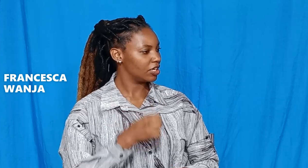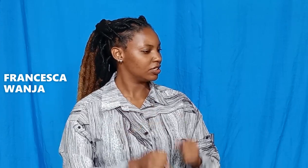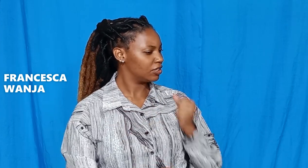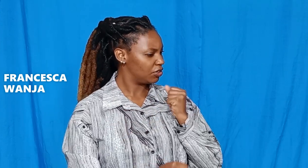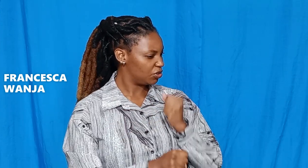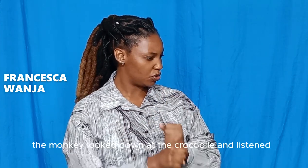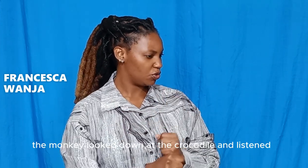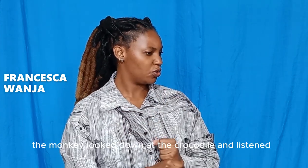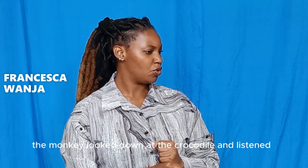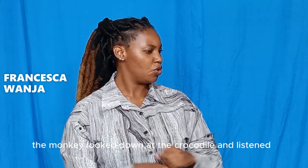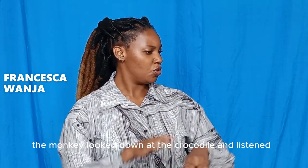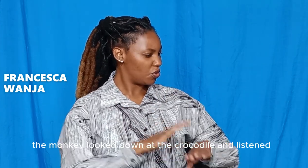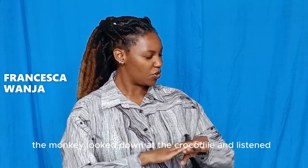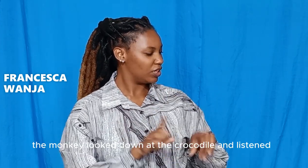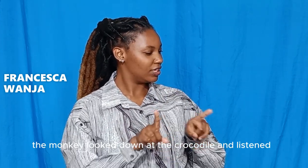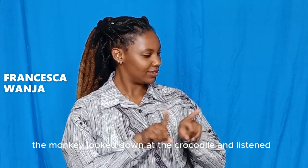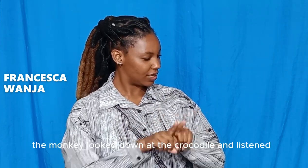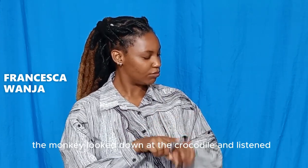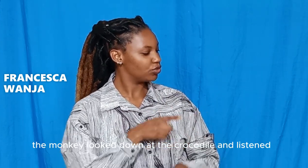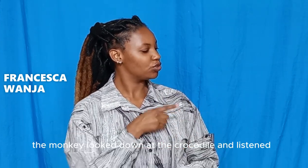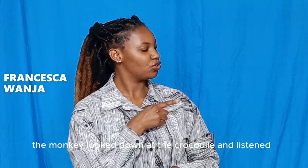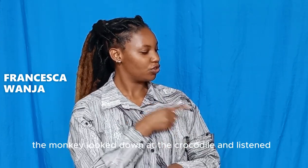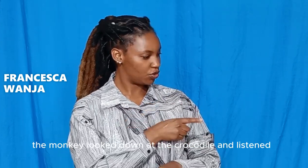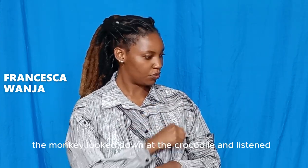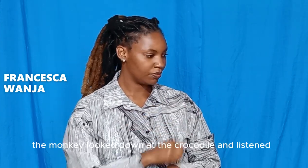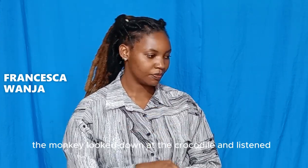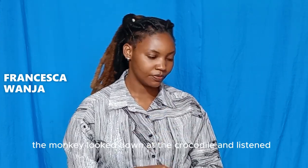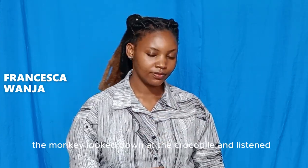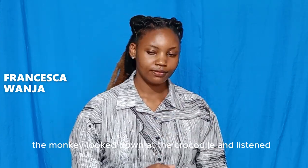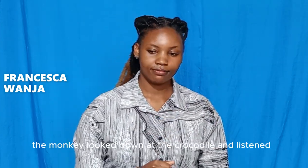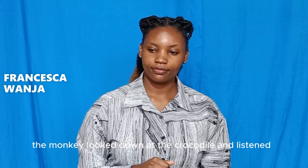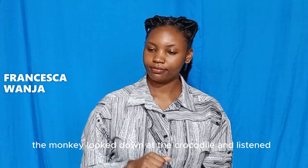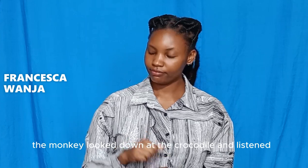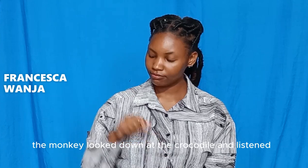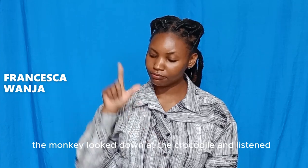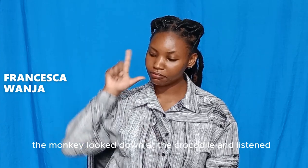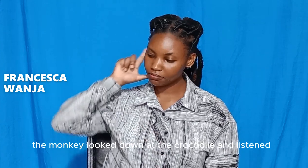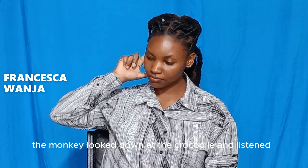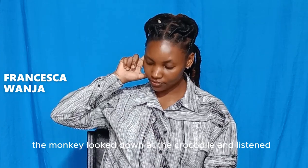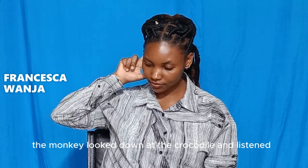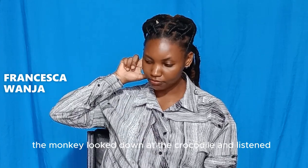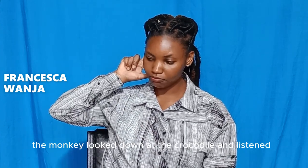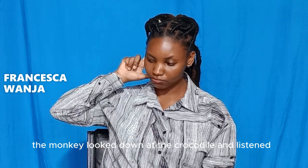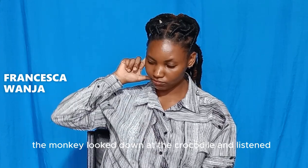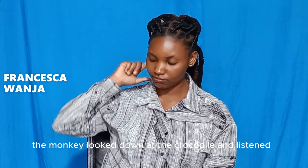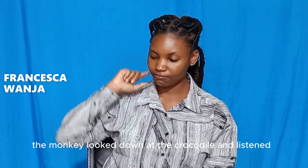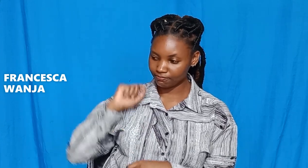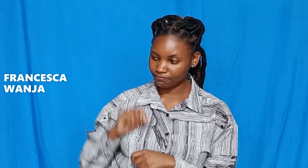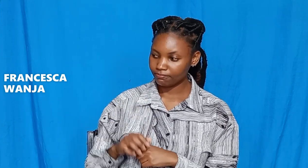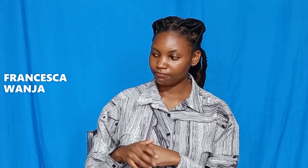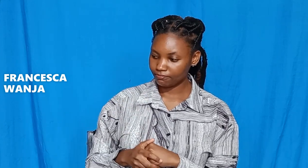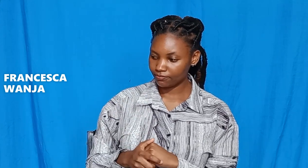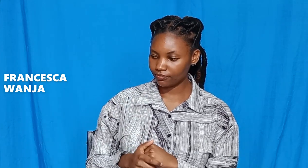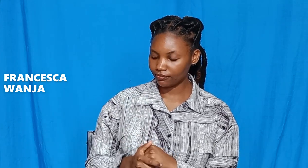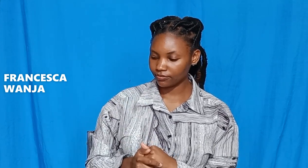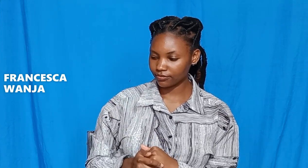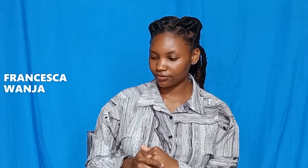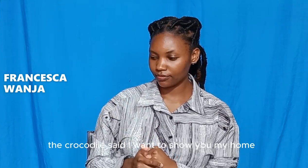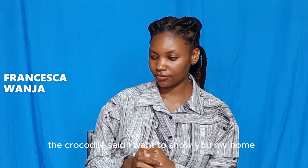The monkey looked down at the crocodile and listened. The